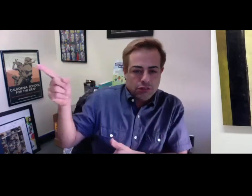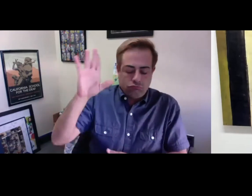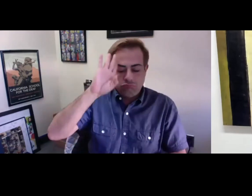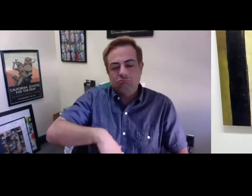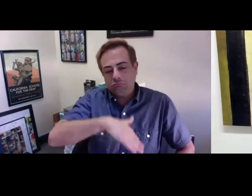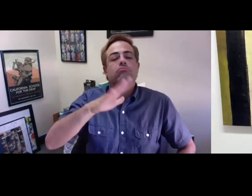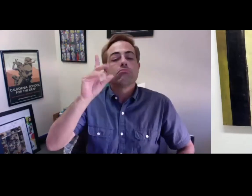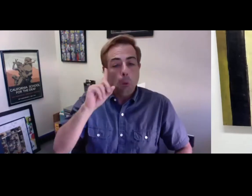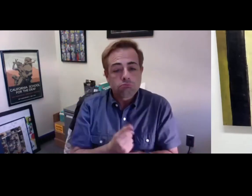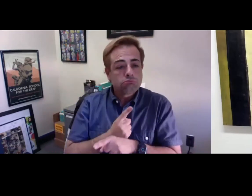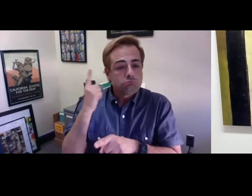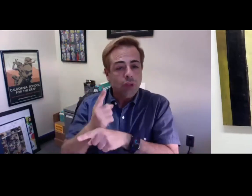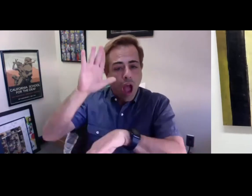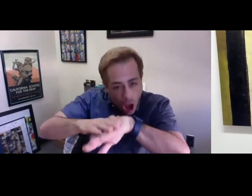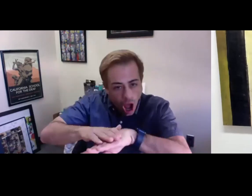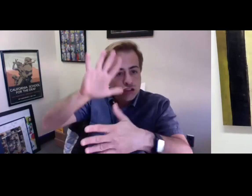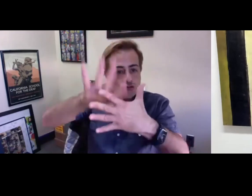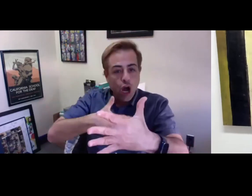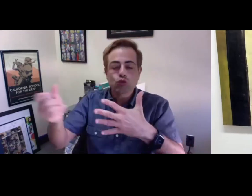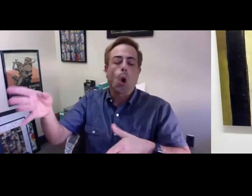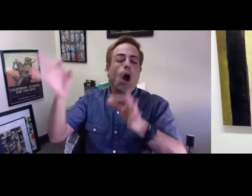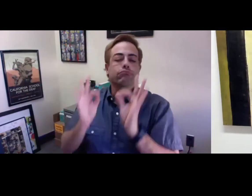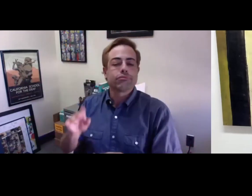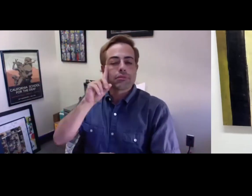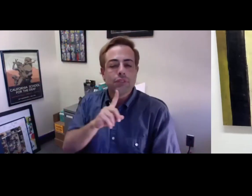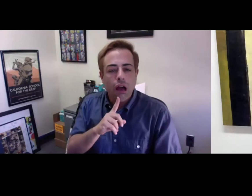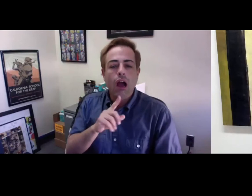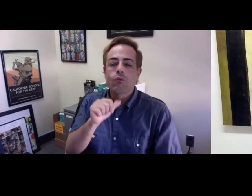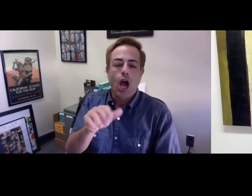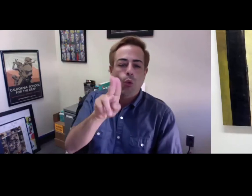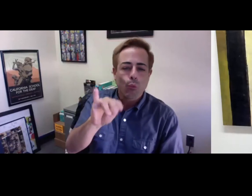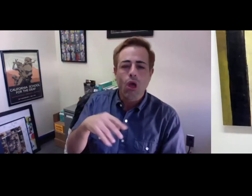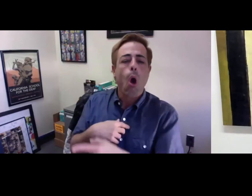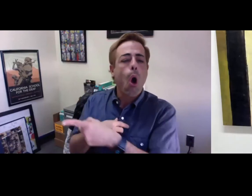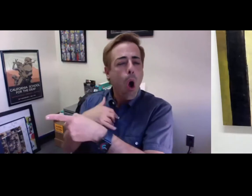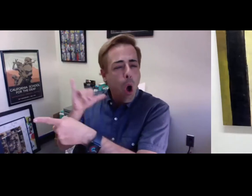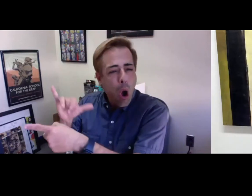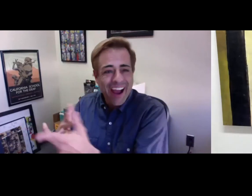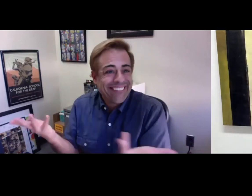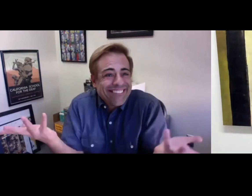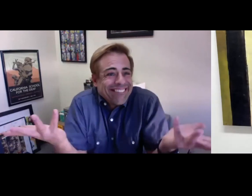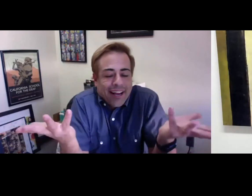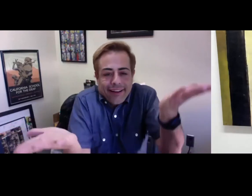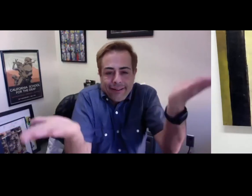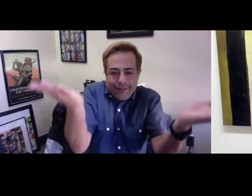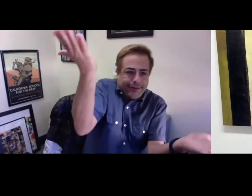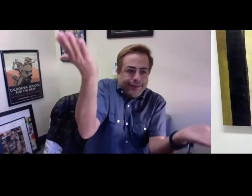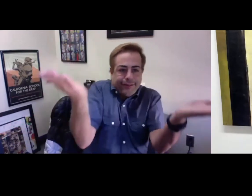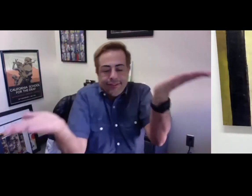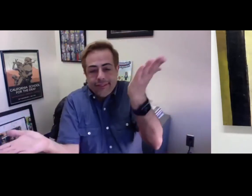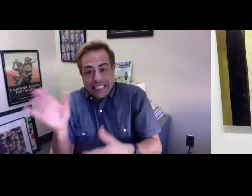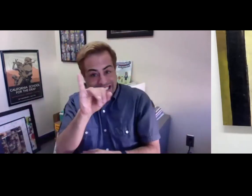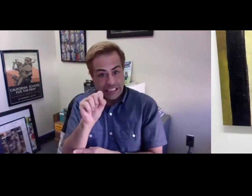but they know that their children will grow up to be deaf. It's a genetic thing in their family. So that's